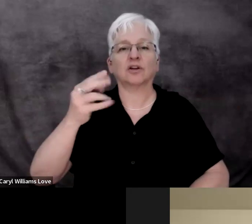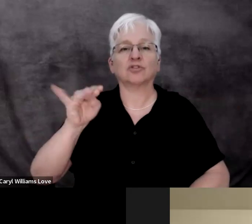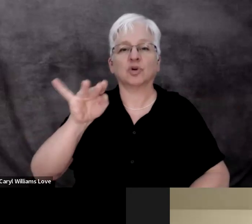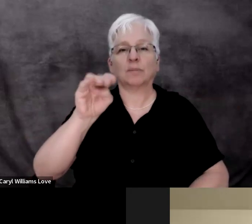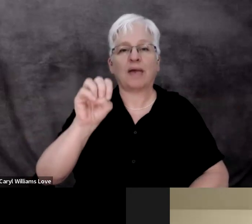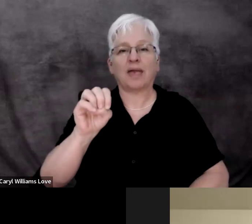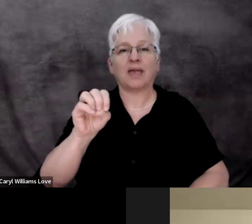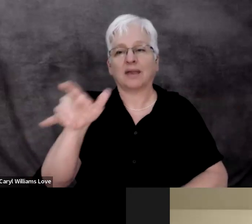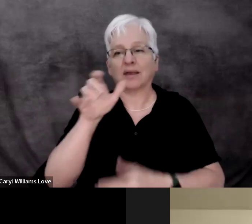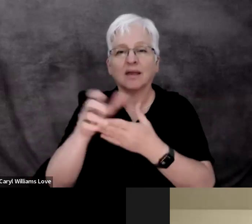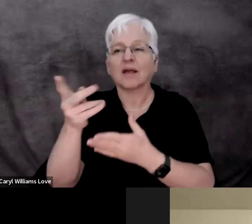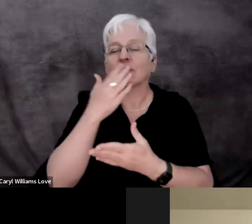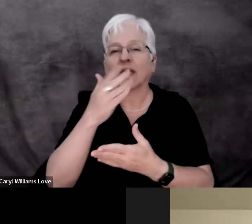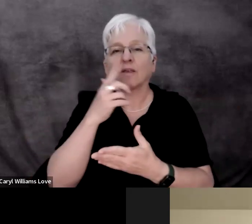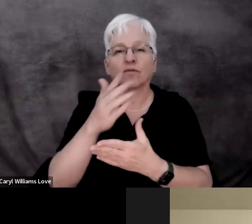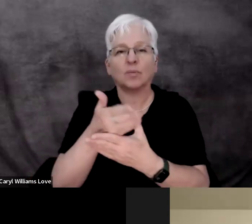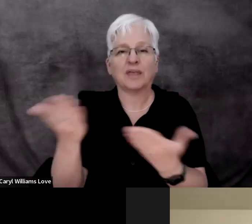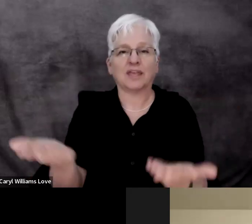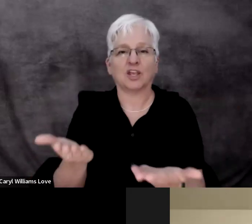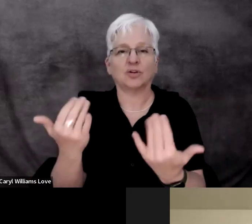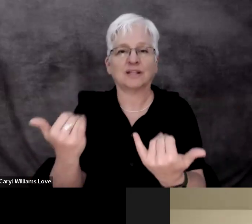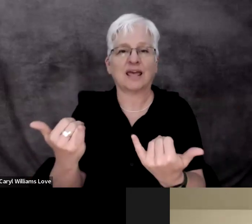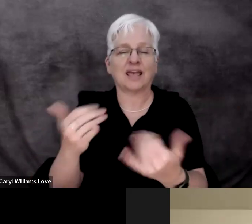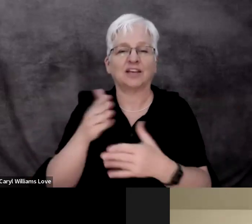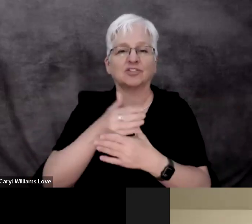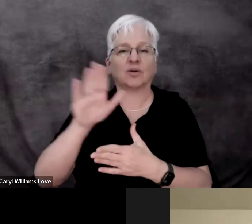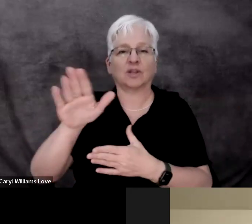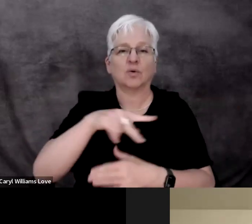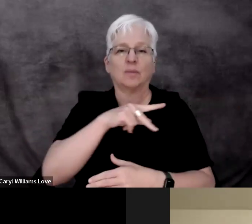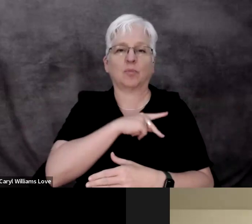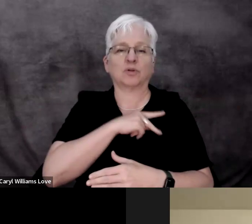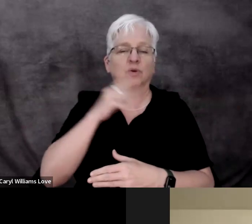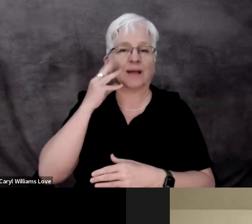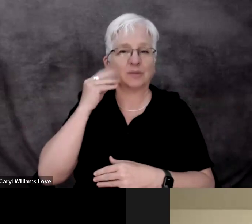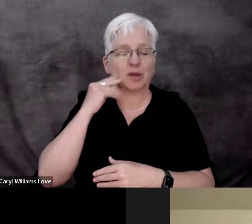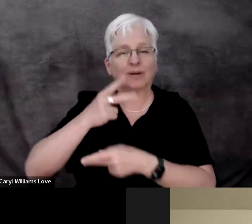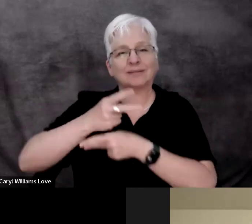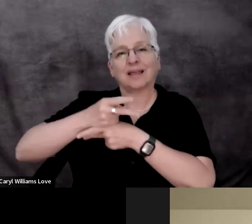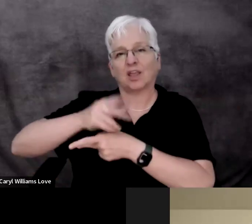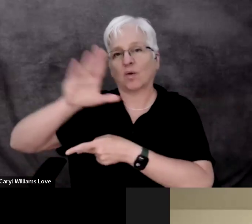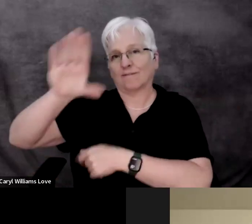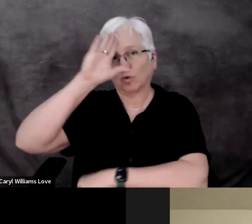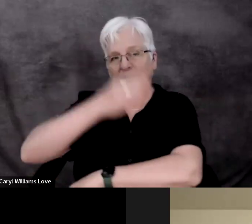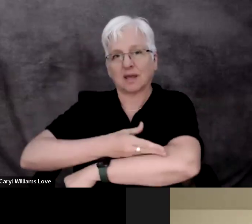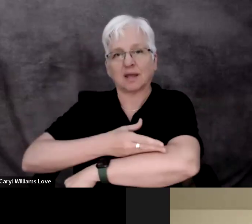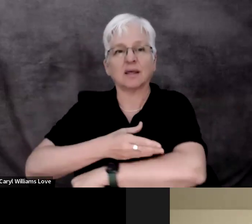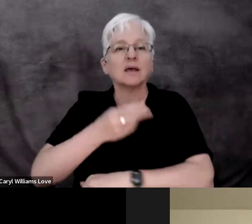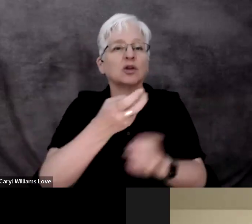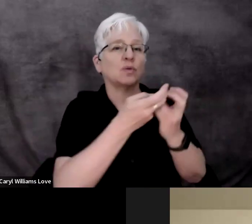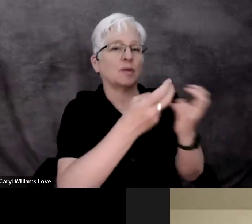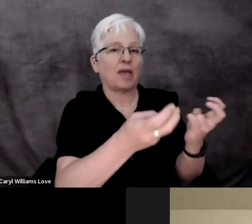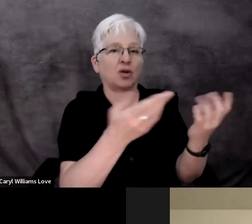with us today and sharing your personal experiences and caring for your son. And to our panel sitting in the